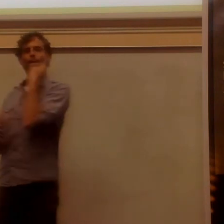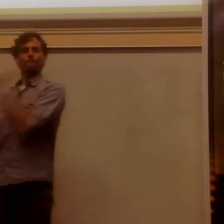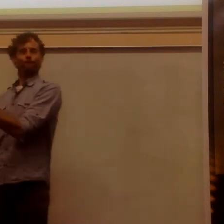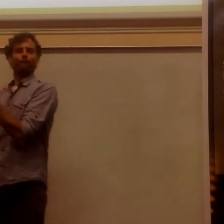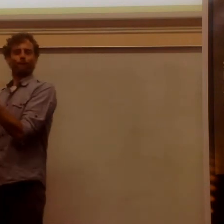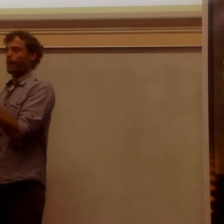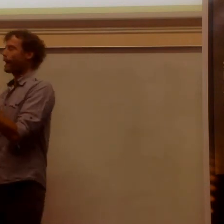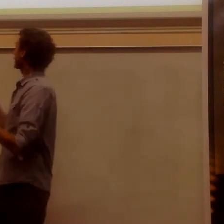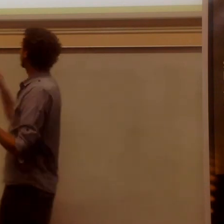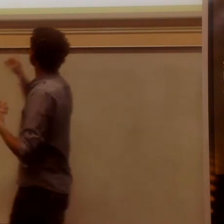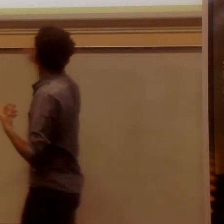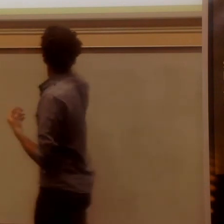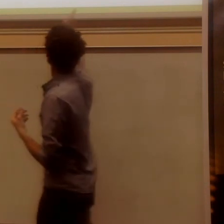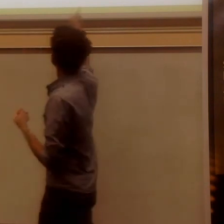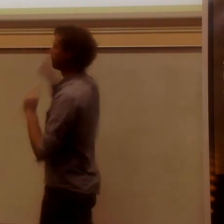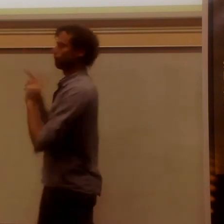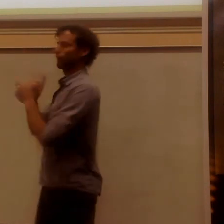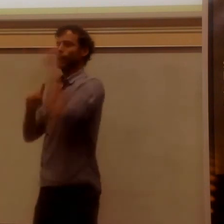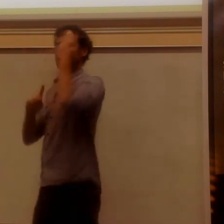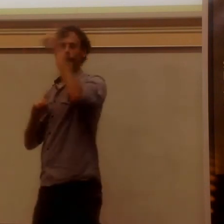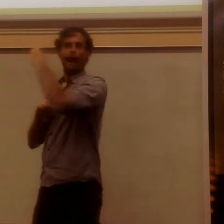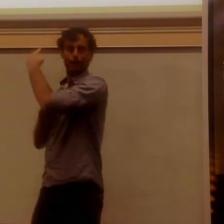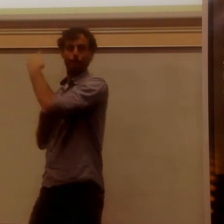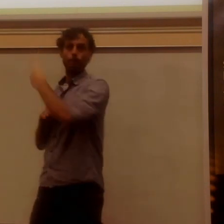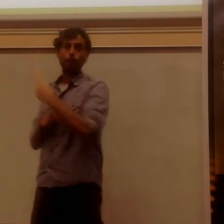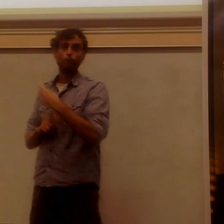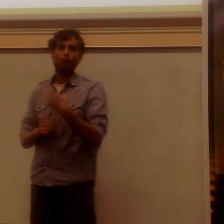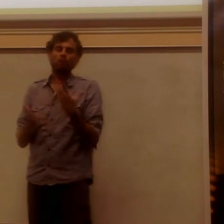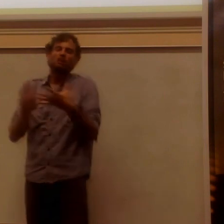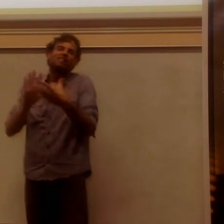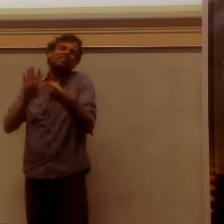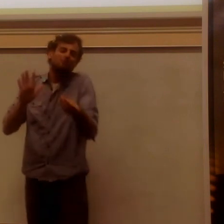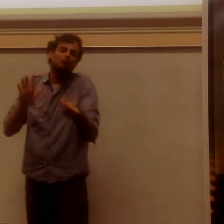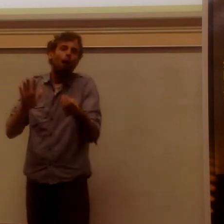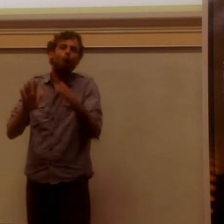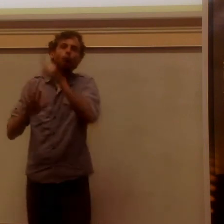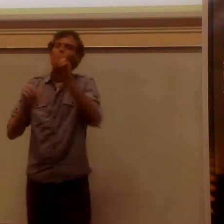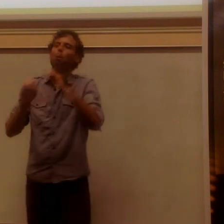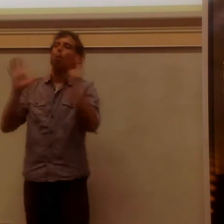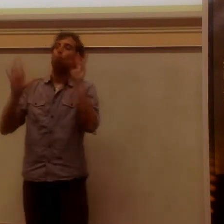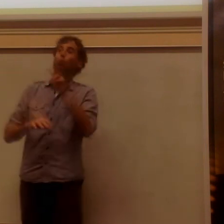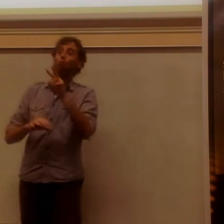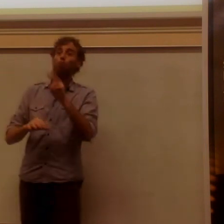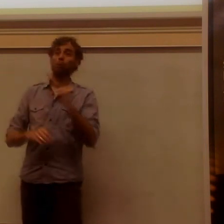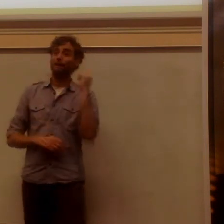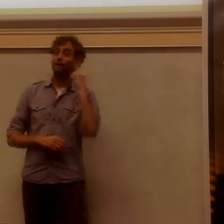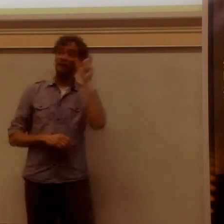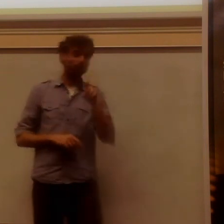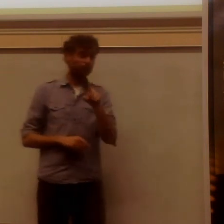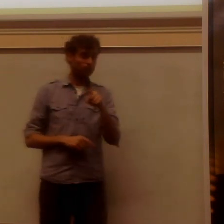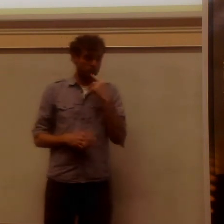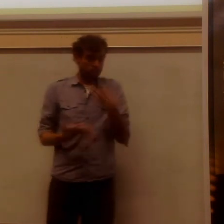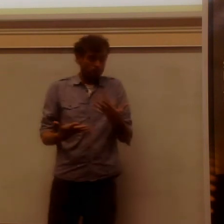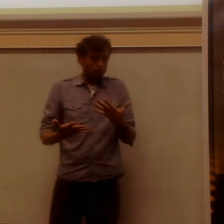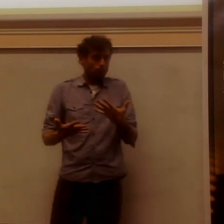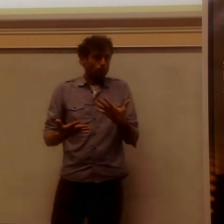We've actually used pseudonyms here, so this is not the real name of this person, but this is an example of a comment from a deaf caller who's involved in